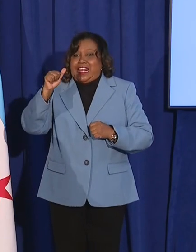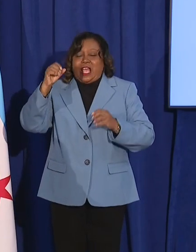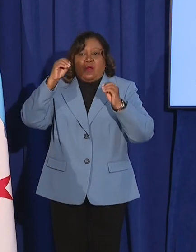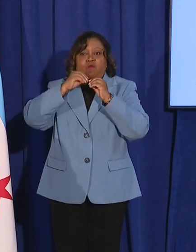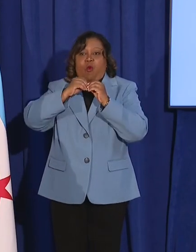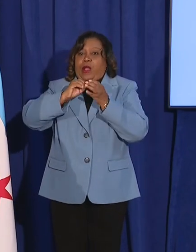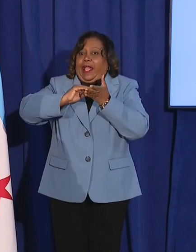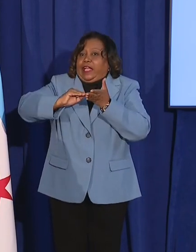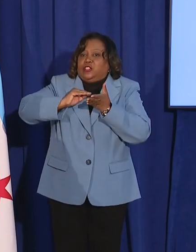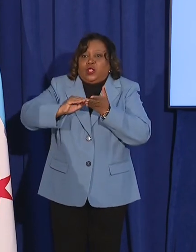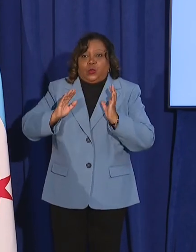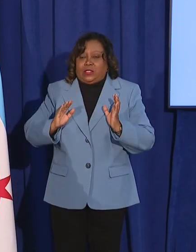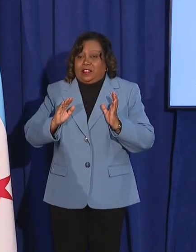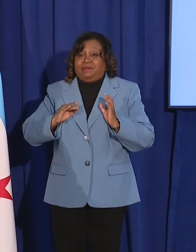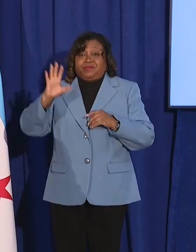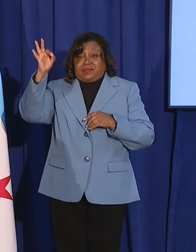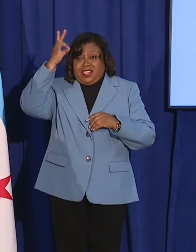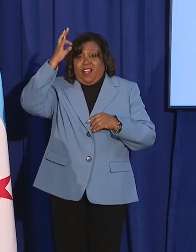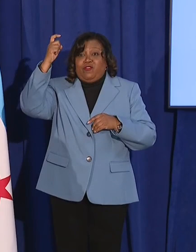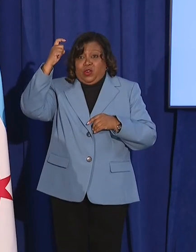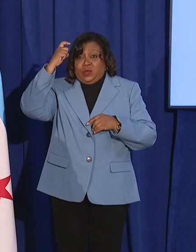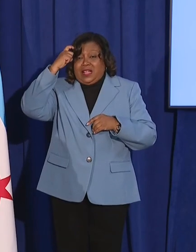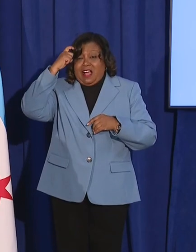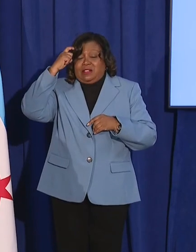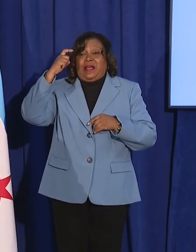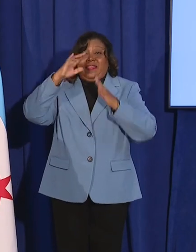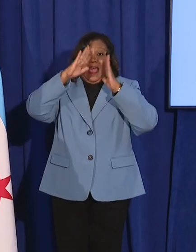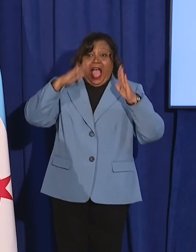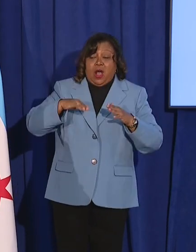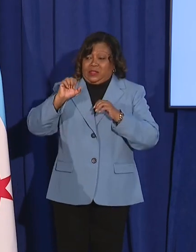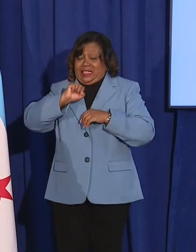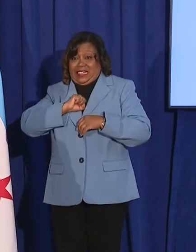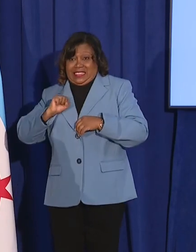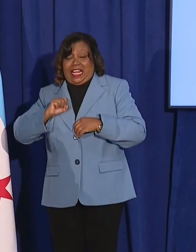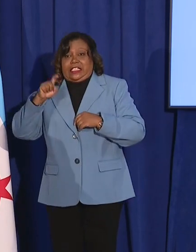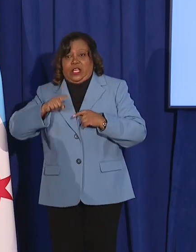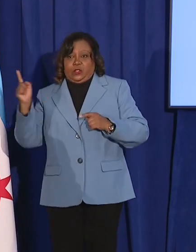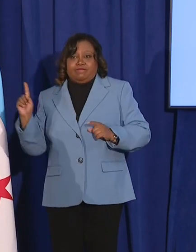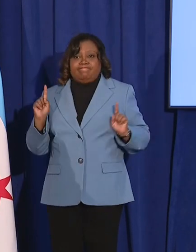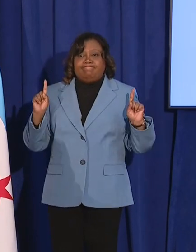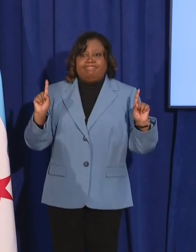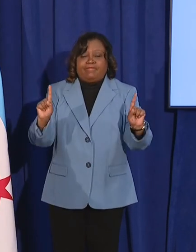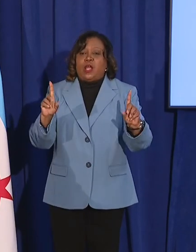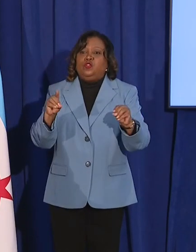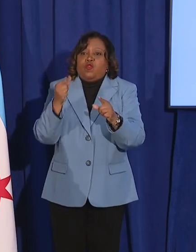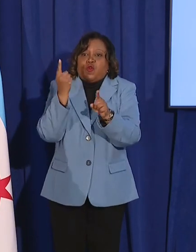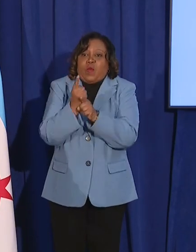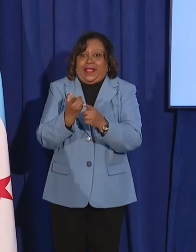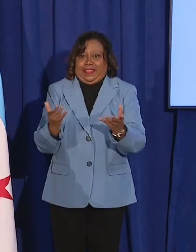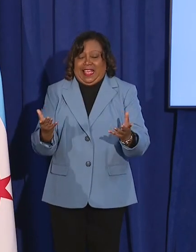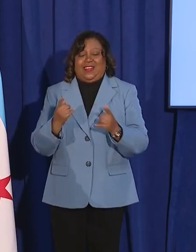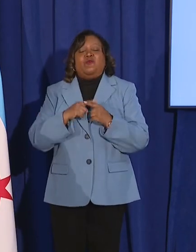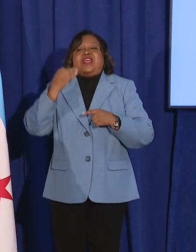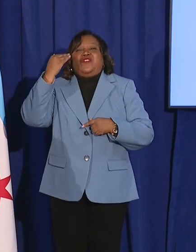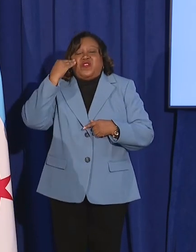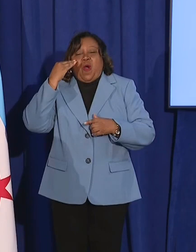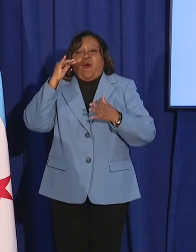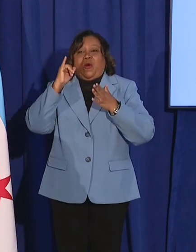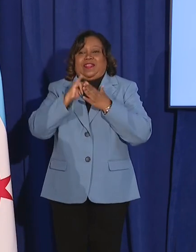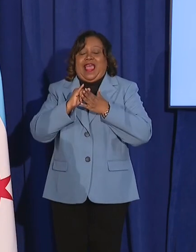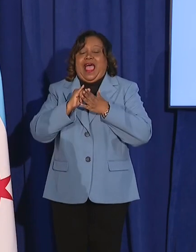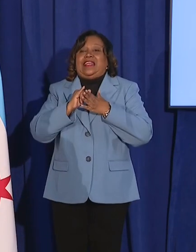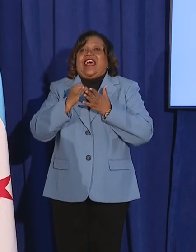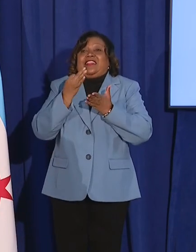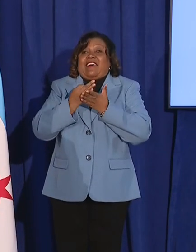further excuses. The federal government, the House and the Senate need to step up and do the right thing. We know that